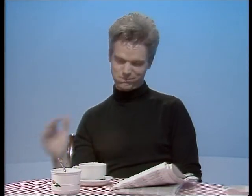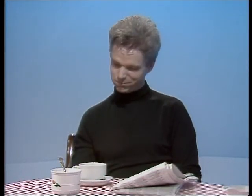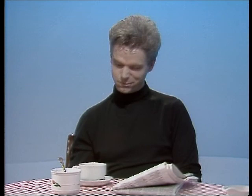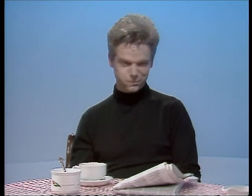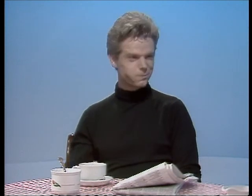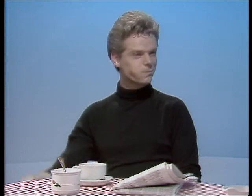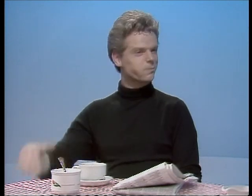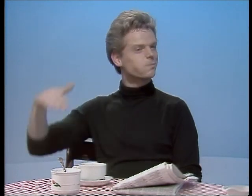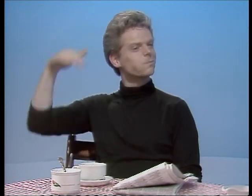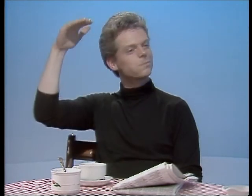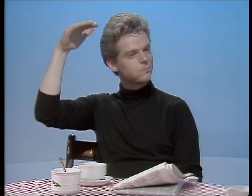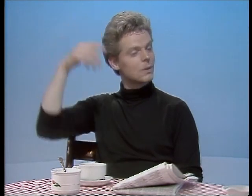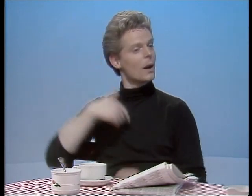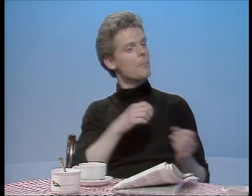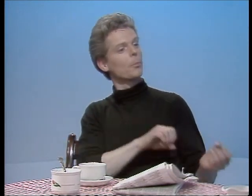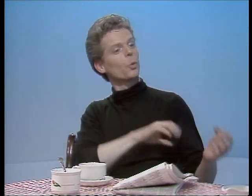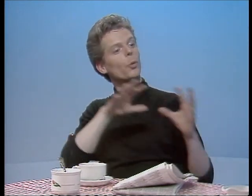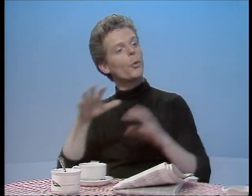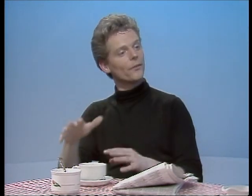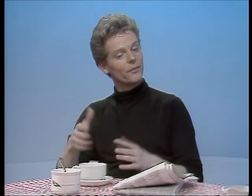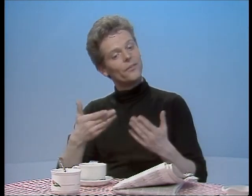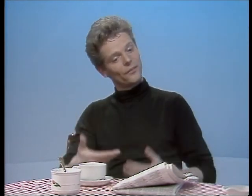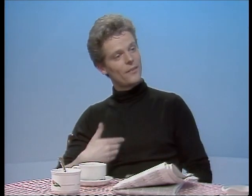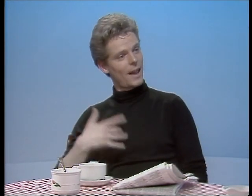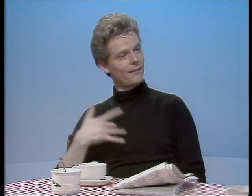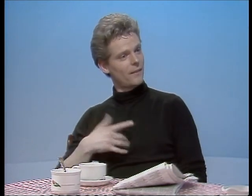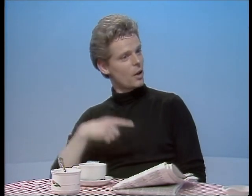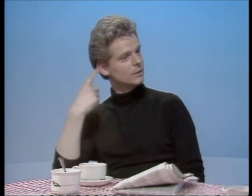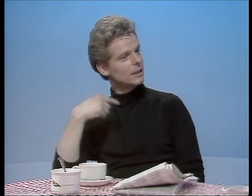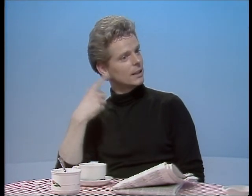Glasgow. But I moved, and now I live in London.